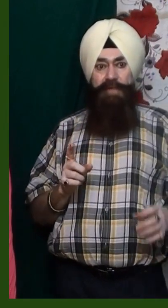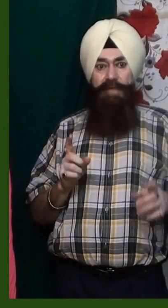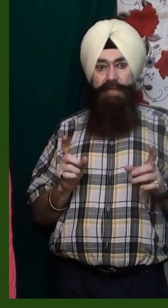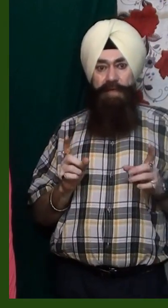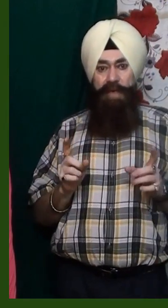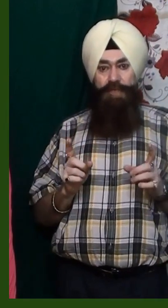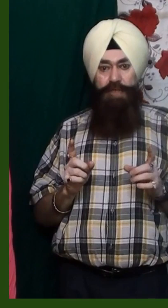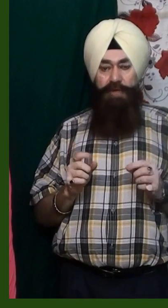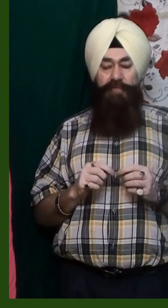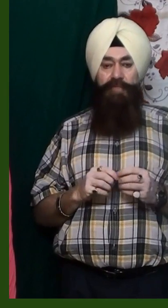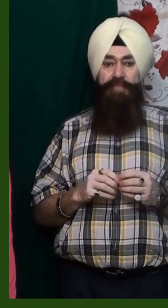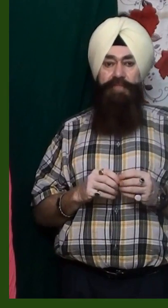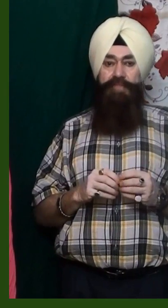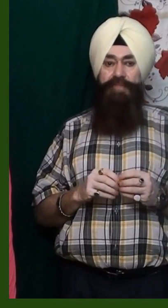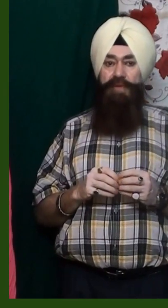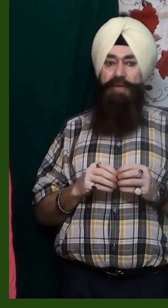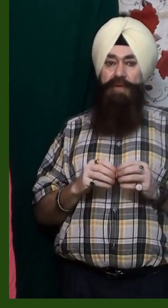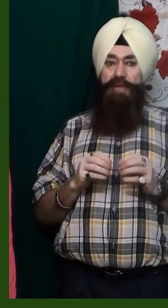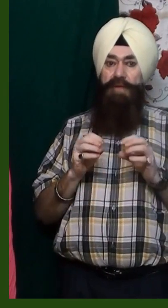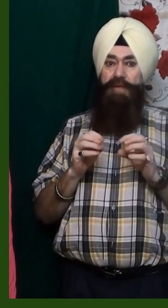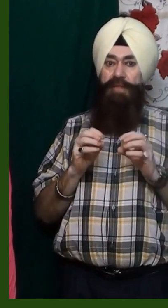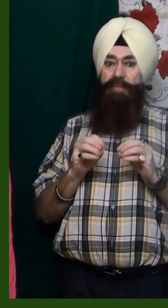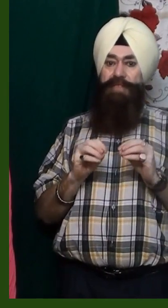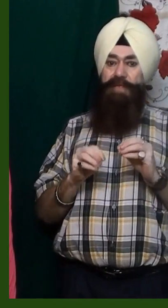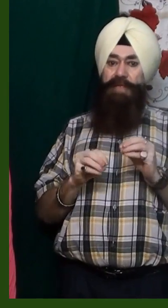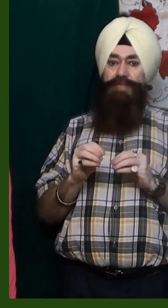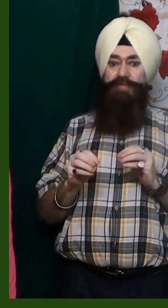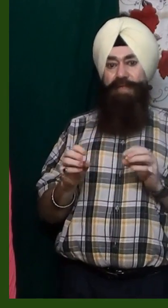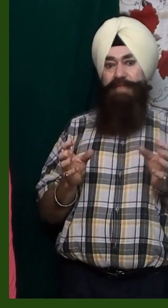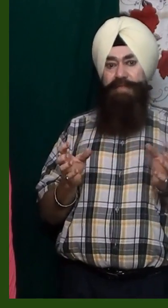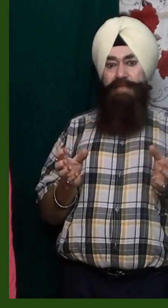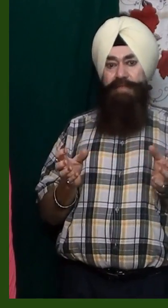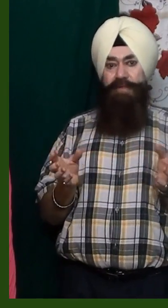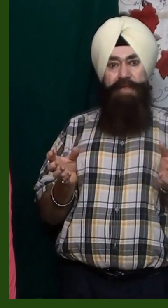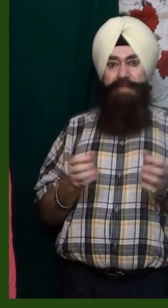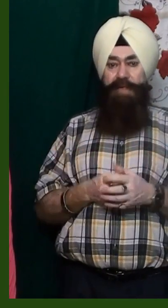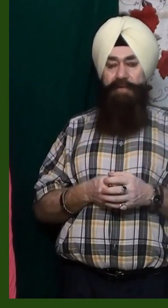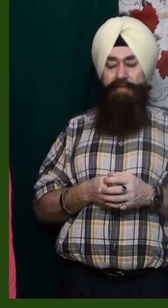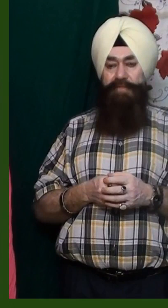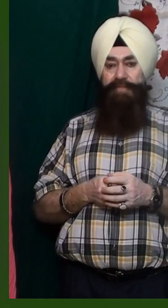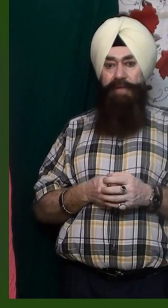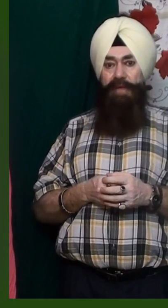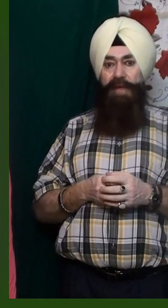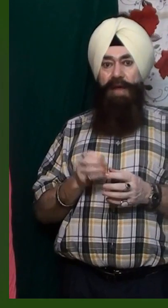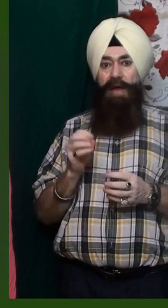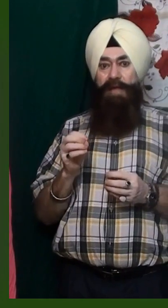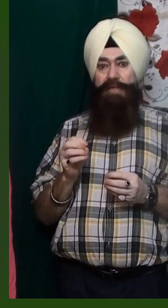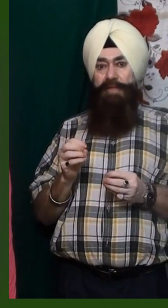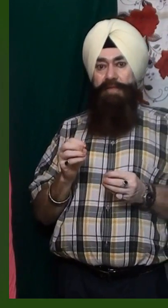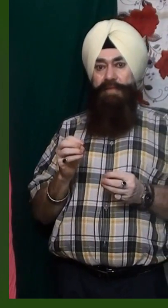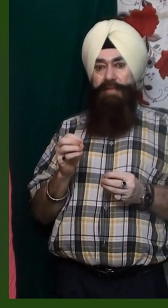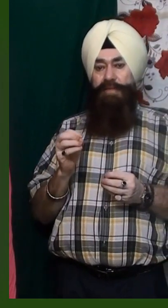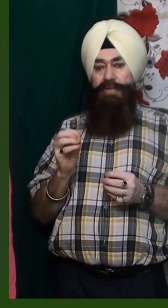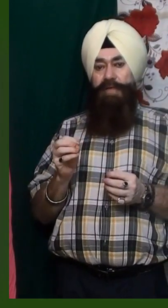reference is a collection of the missing instruments you can see.